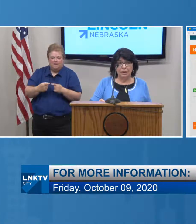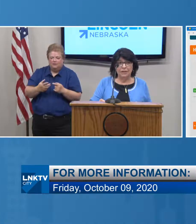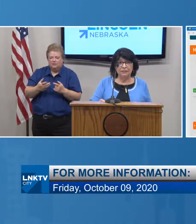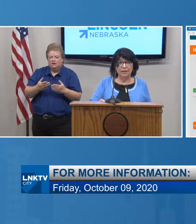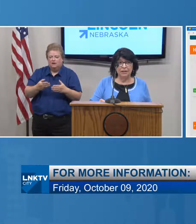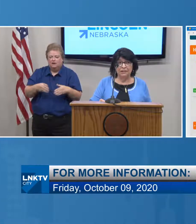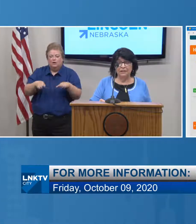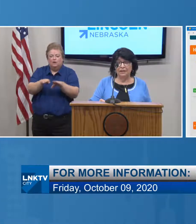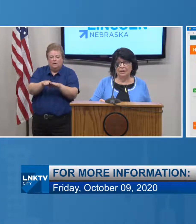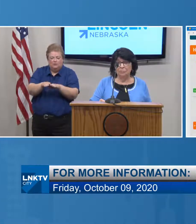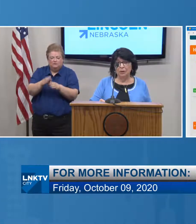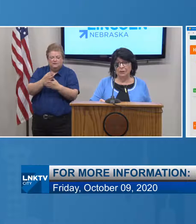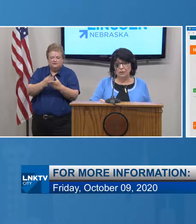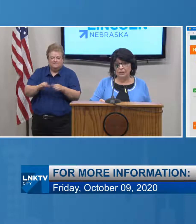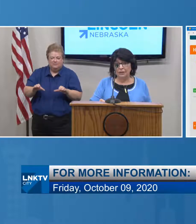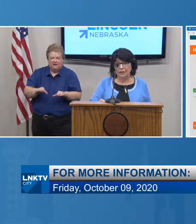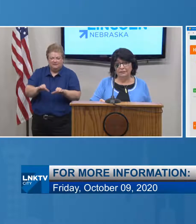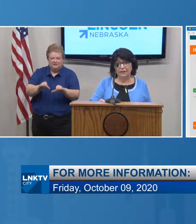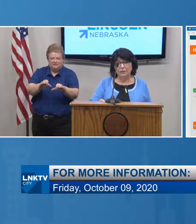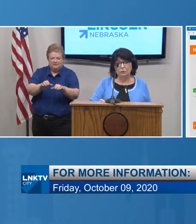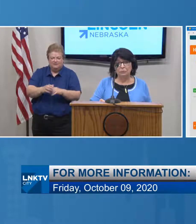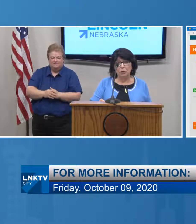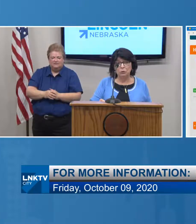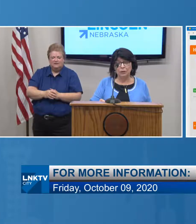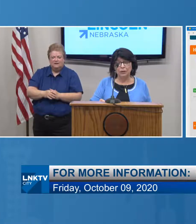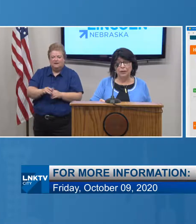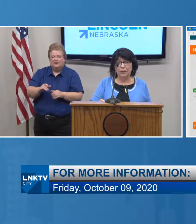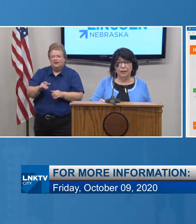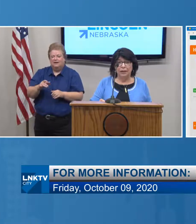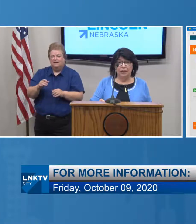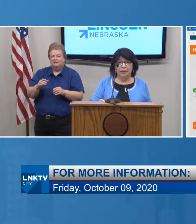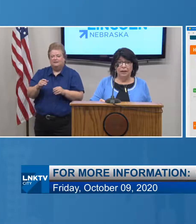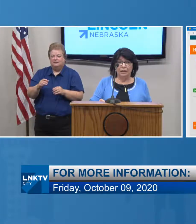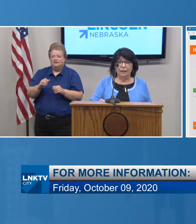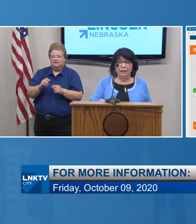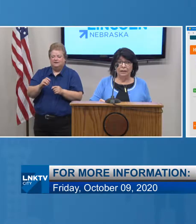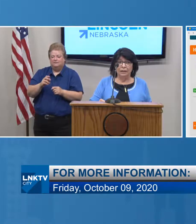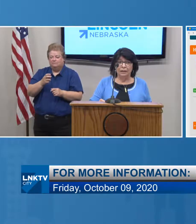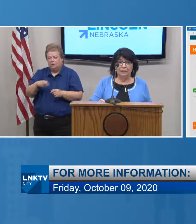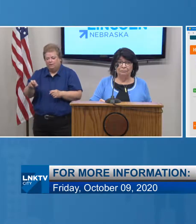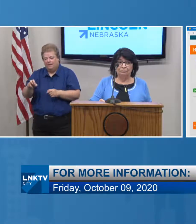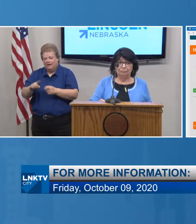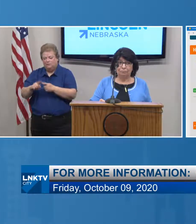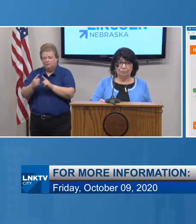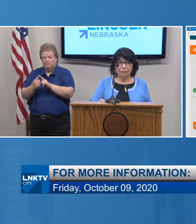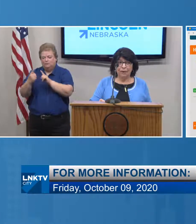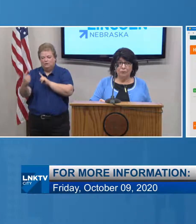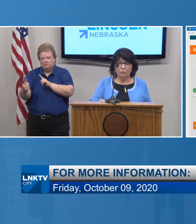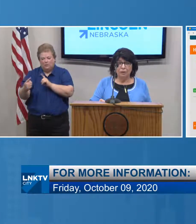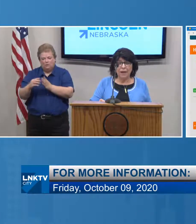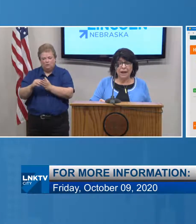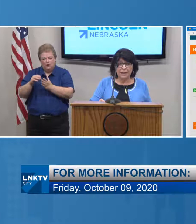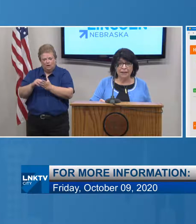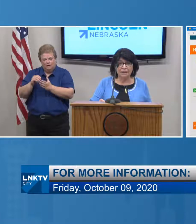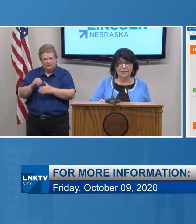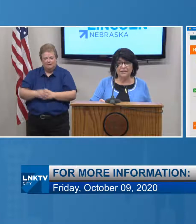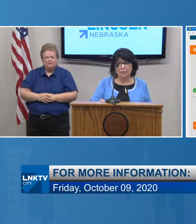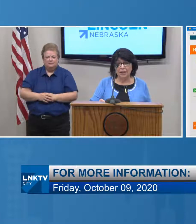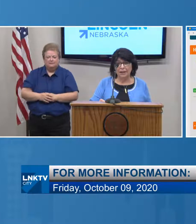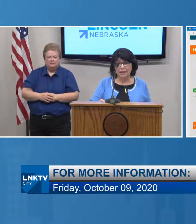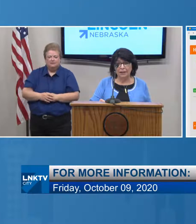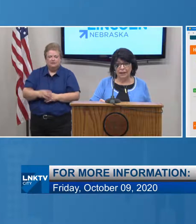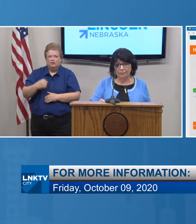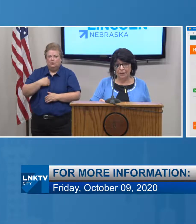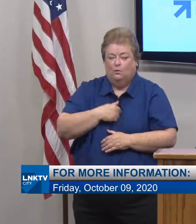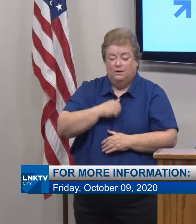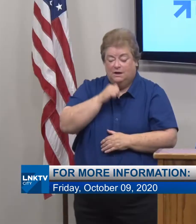some activities, probably doing things like remote learning. And we're not anticipating